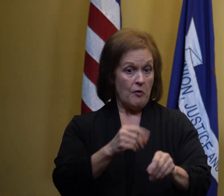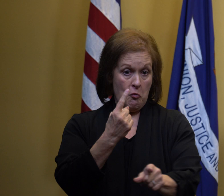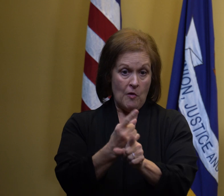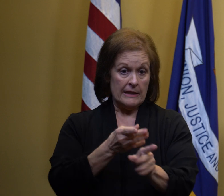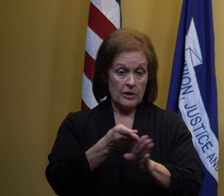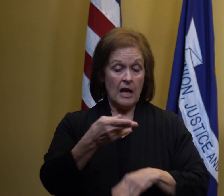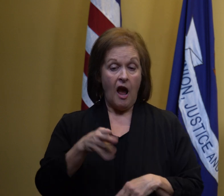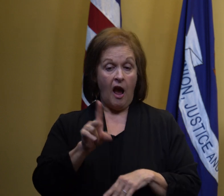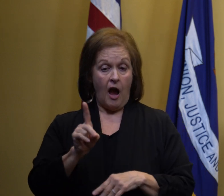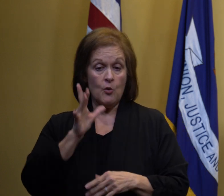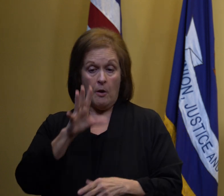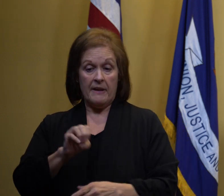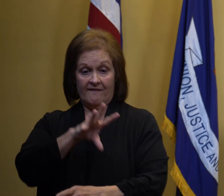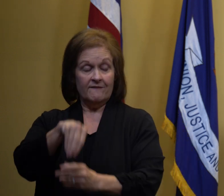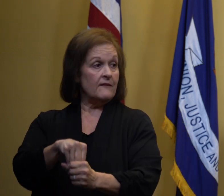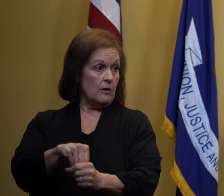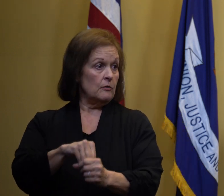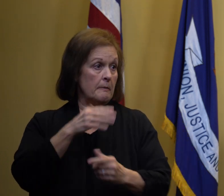HUD's involvement will be catalytic.